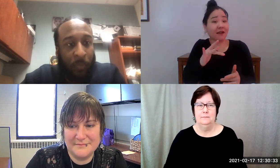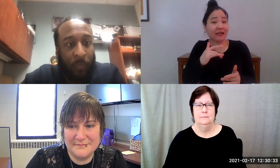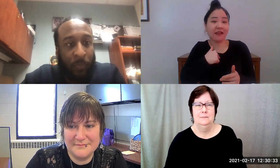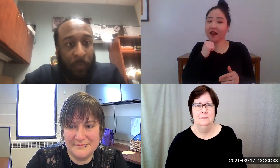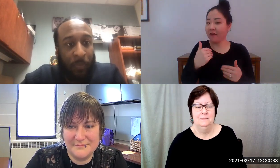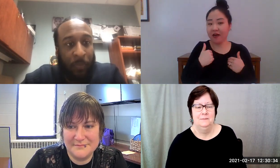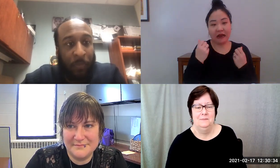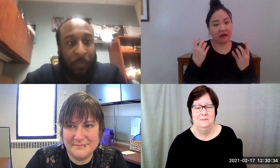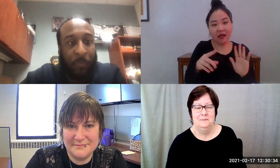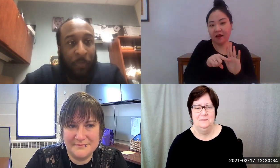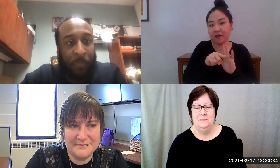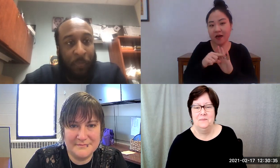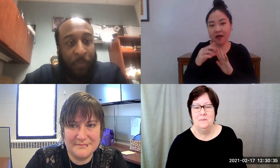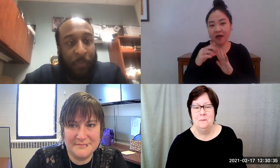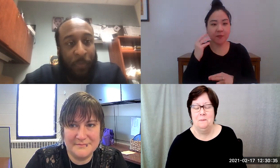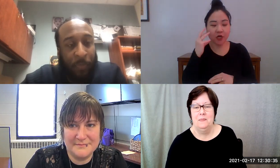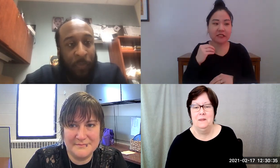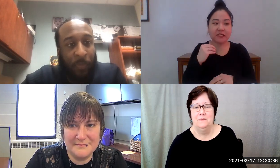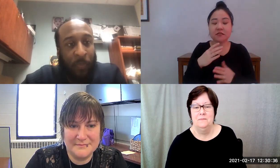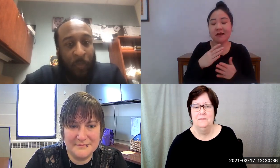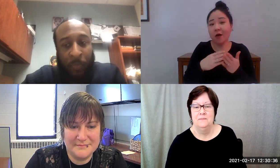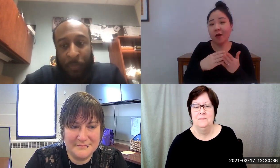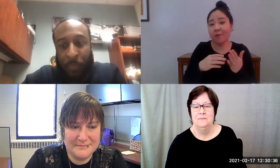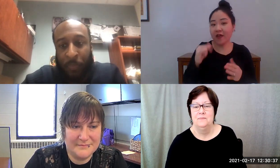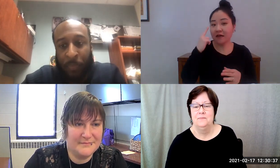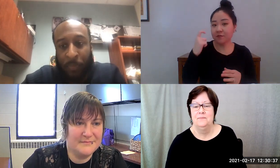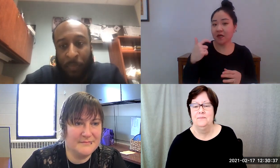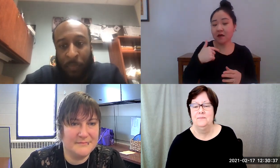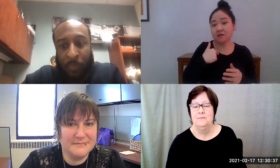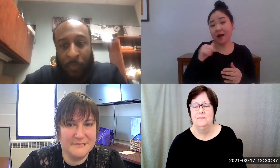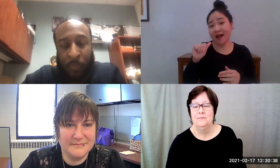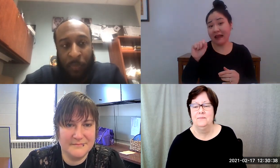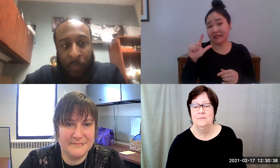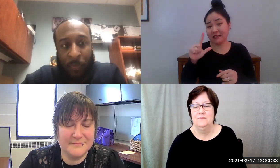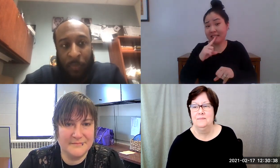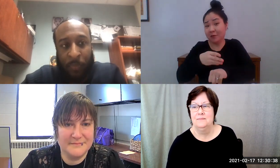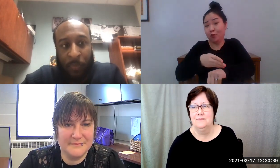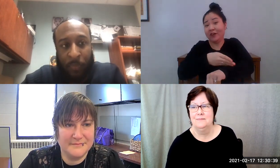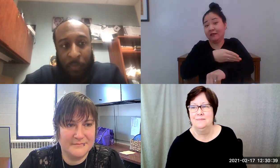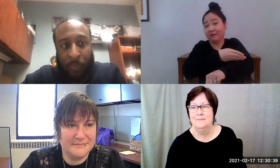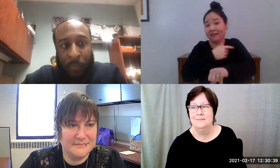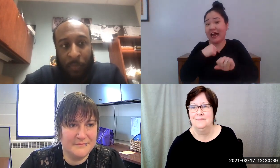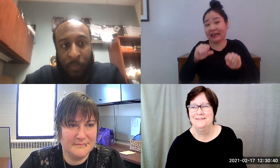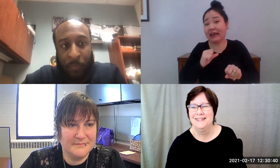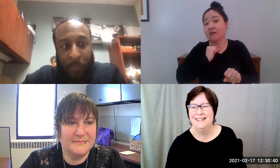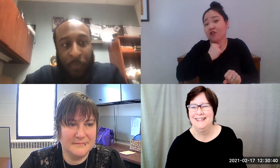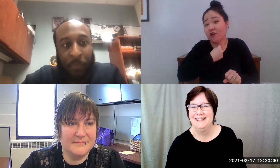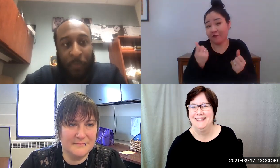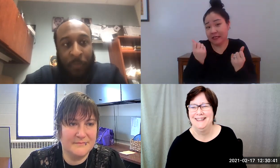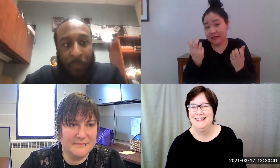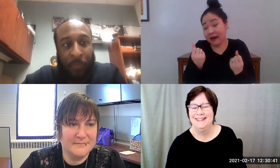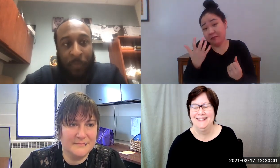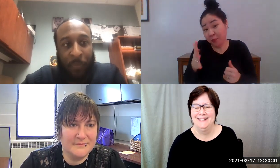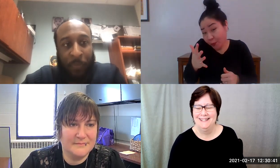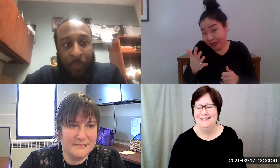I've been lucky that I haven't had a lot of negative experiences. Part of that is because my ASL is improving. I can turn